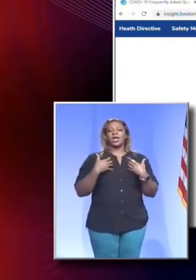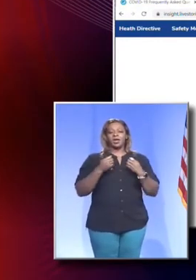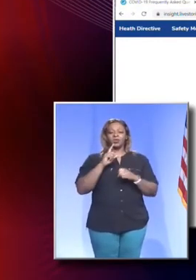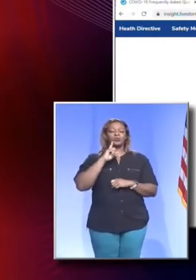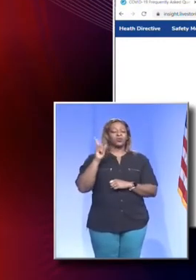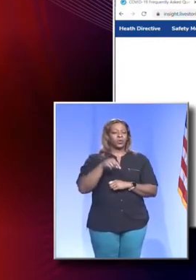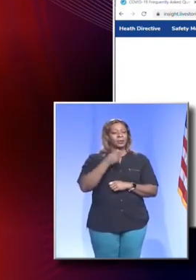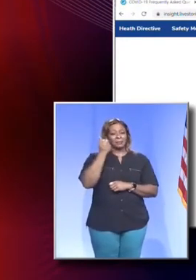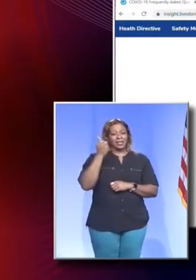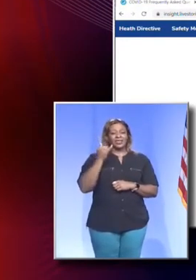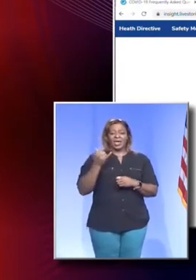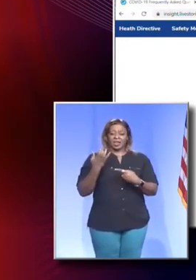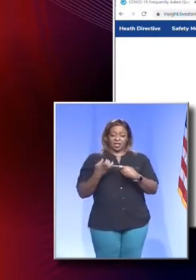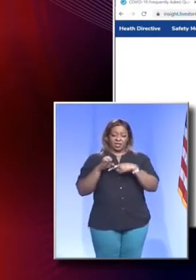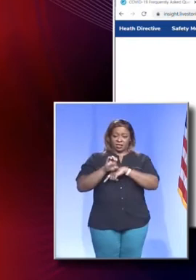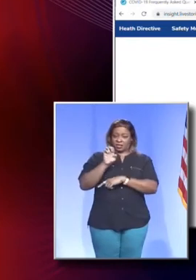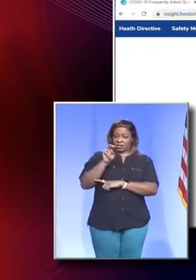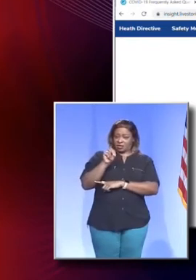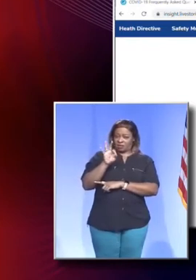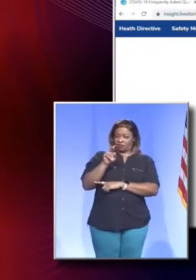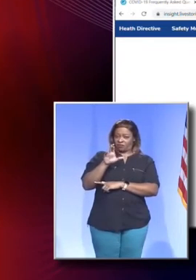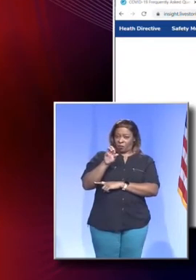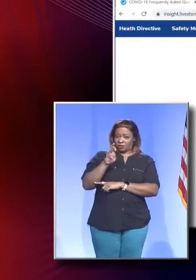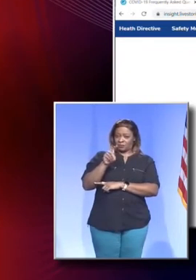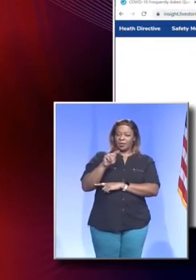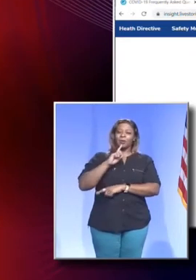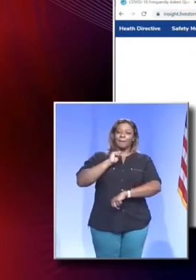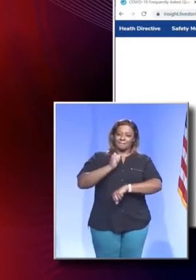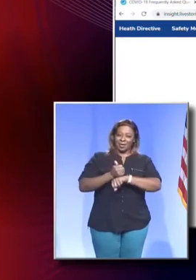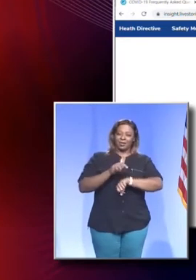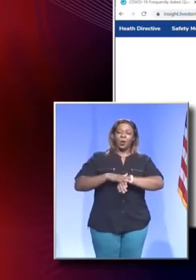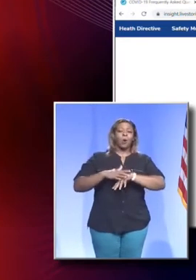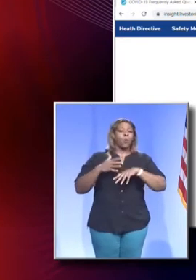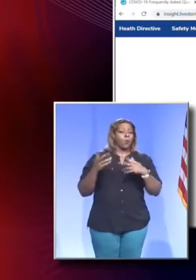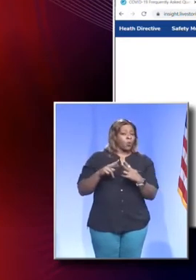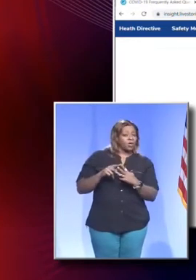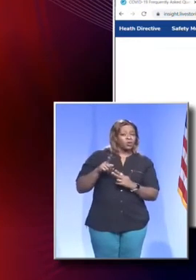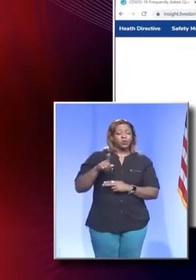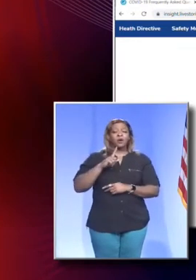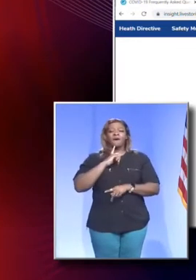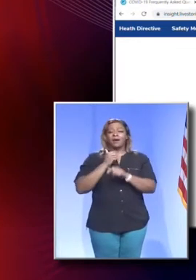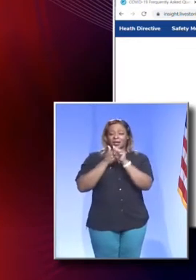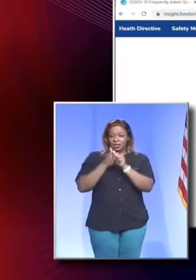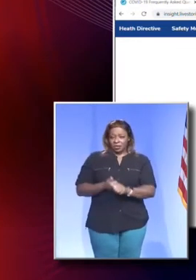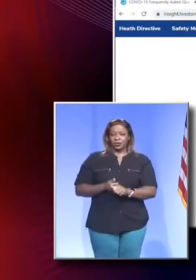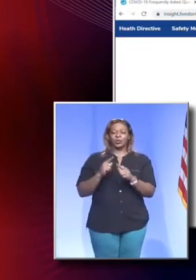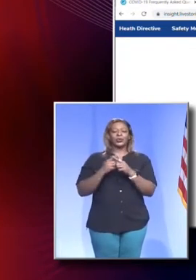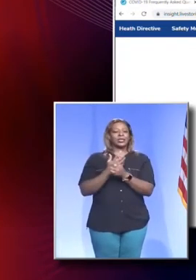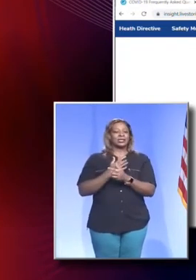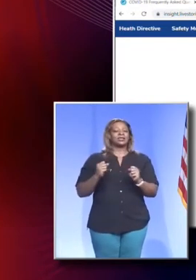the enforcement will be based on whether or not you are adhering to these